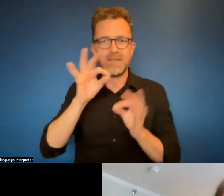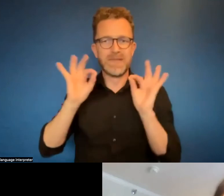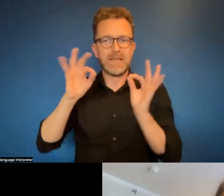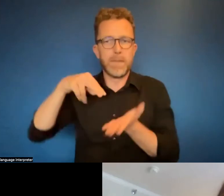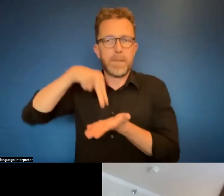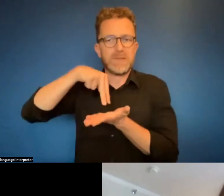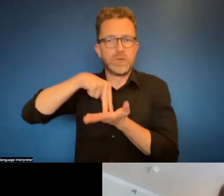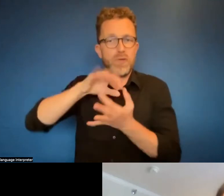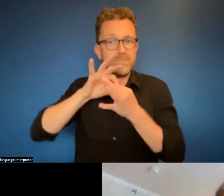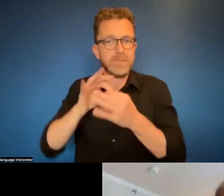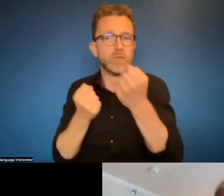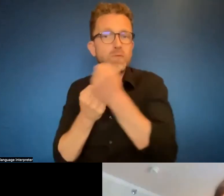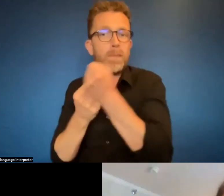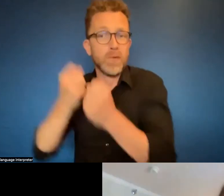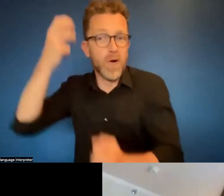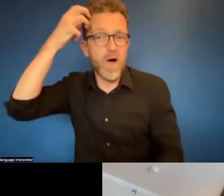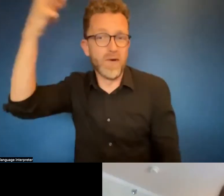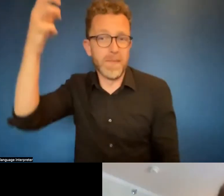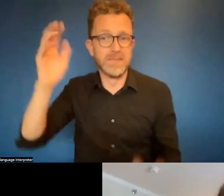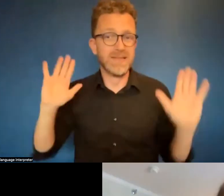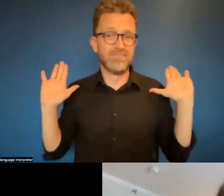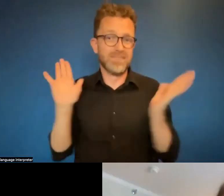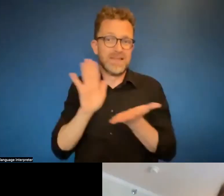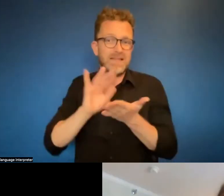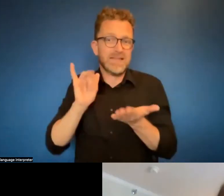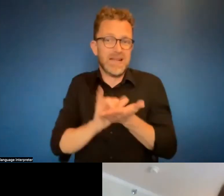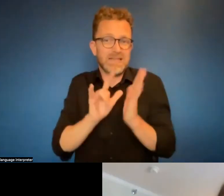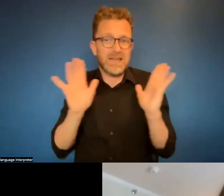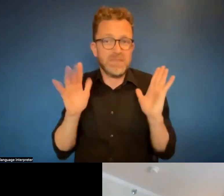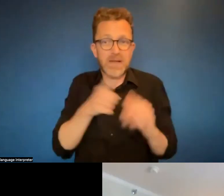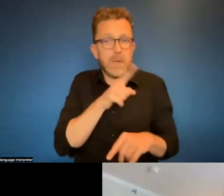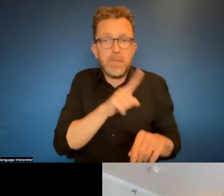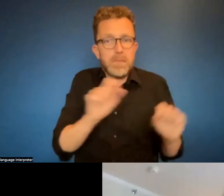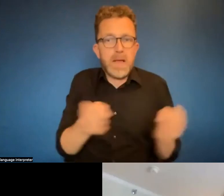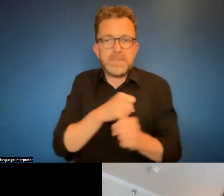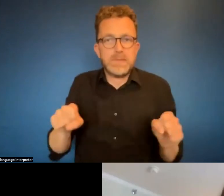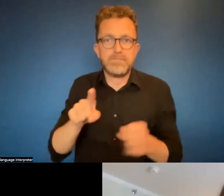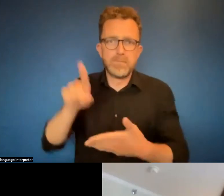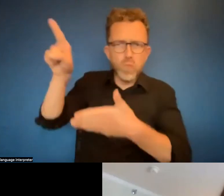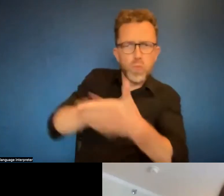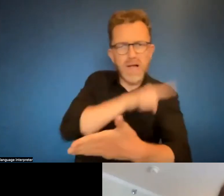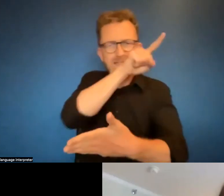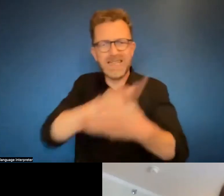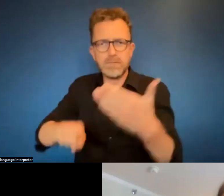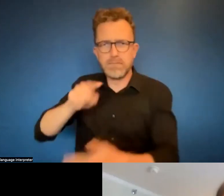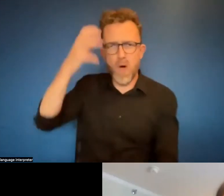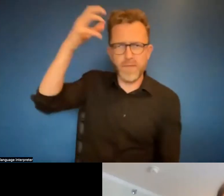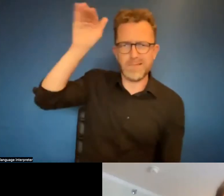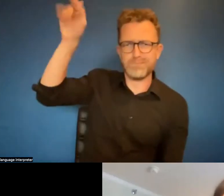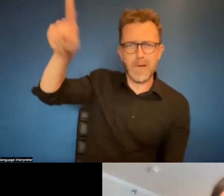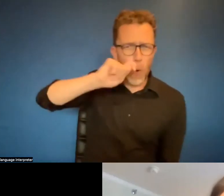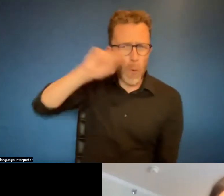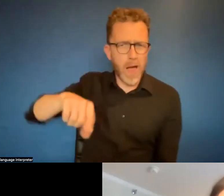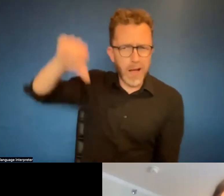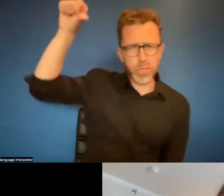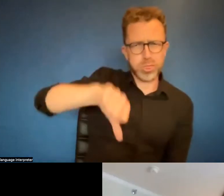as advocates, and we would like to see, you know, some more direct maybe a criticism of the system. But